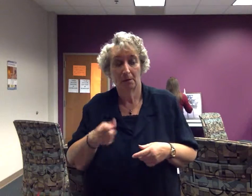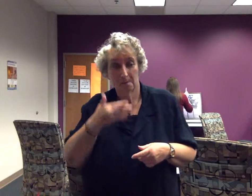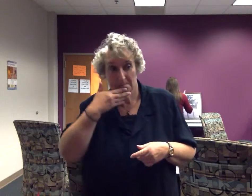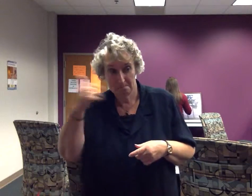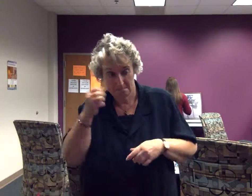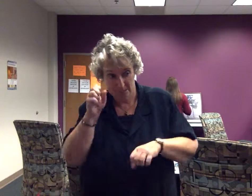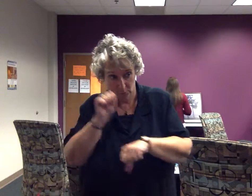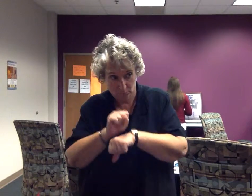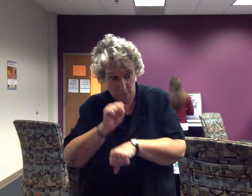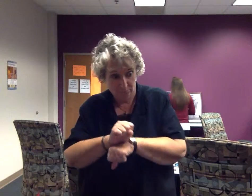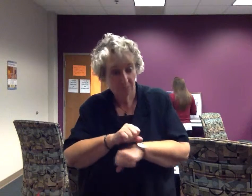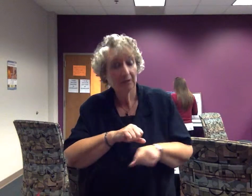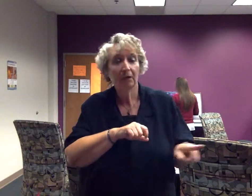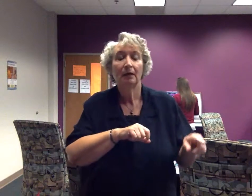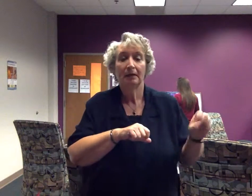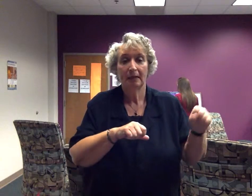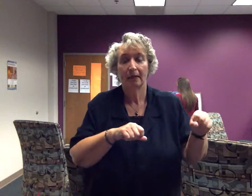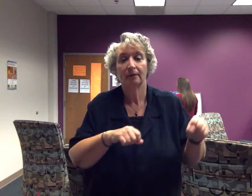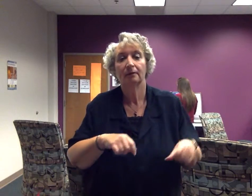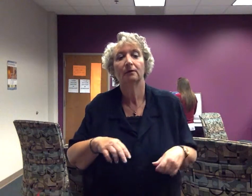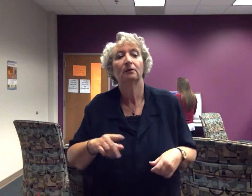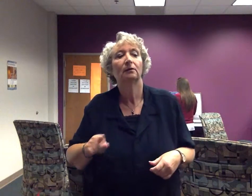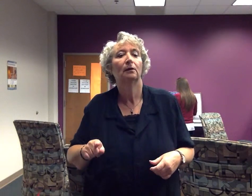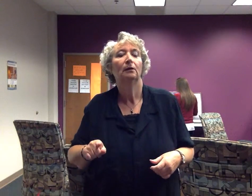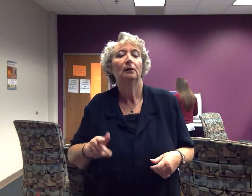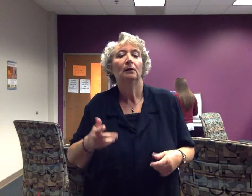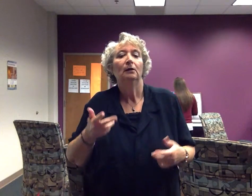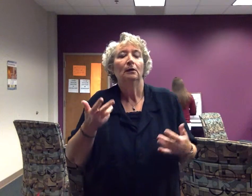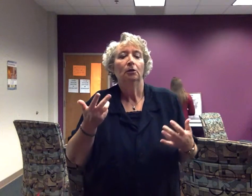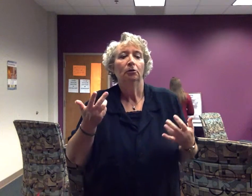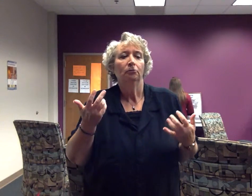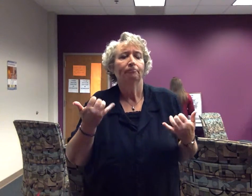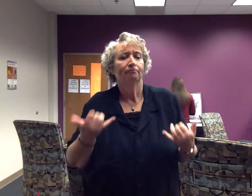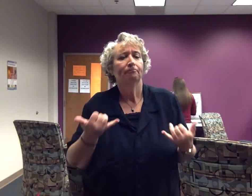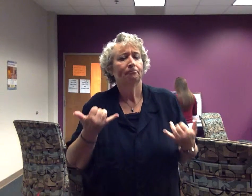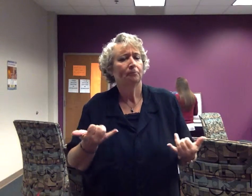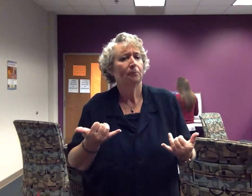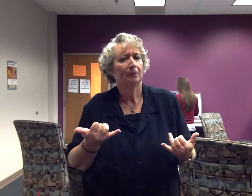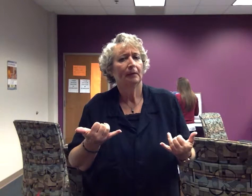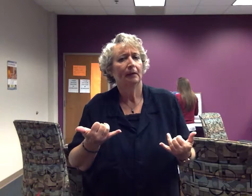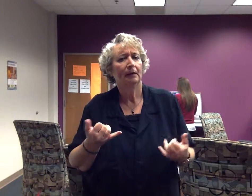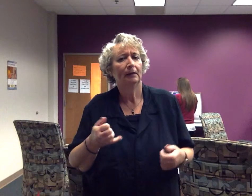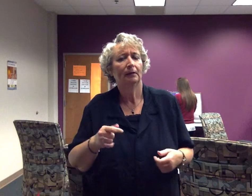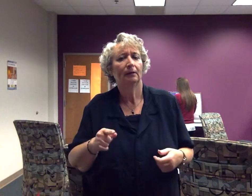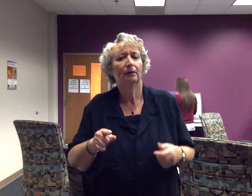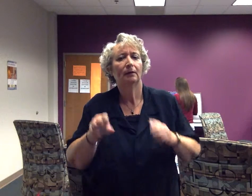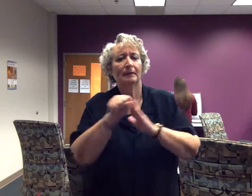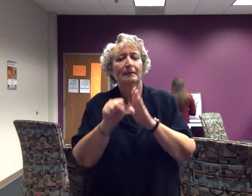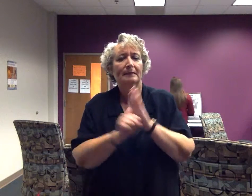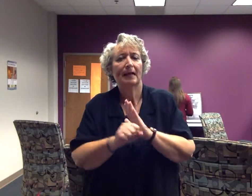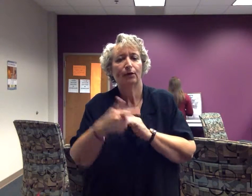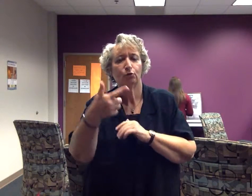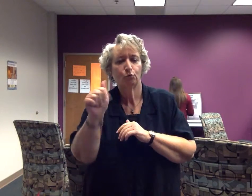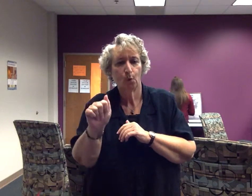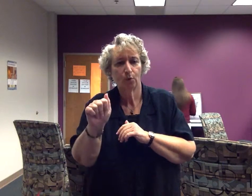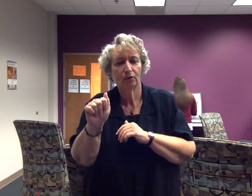Okay. Now, what has the government in the state of Georgia done to help students go to college? Enforce grants and